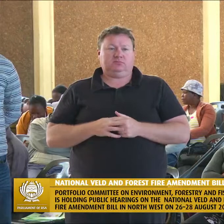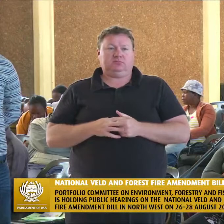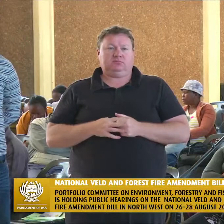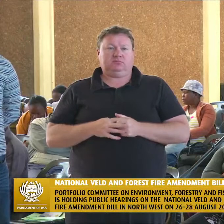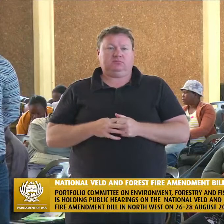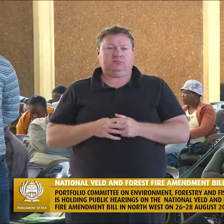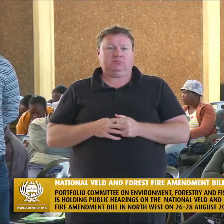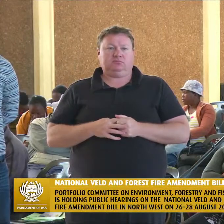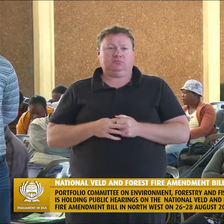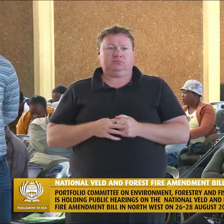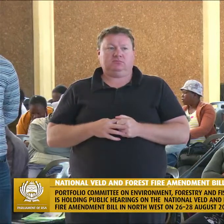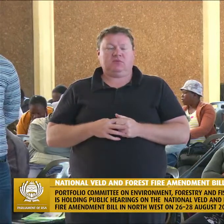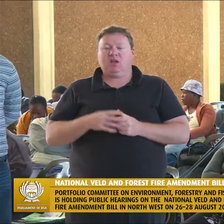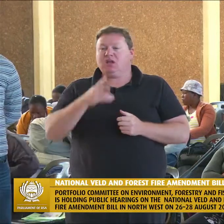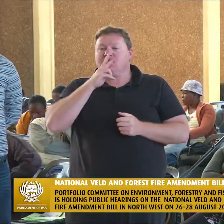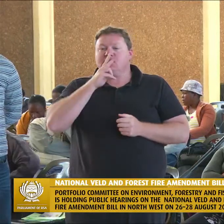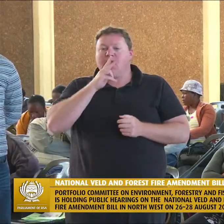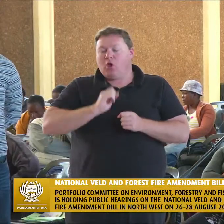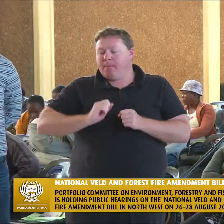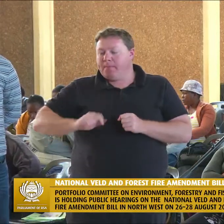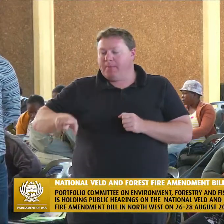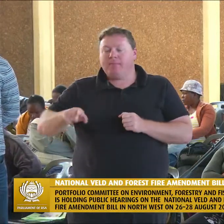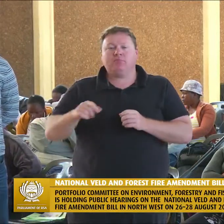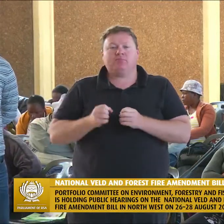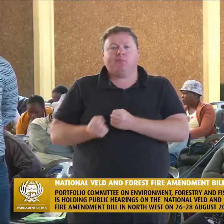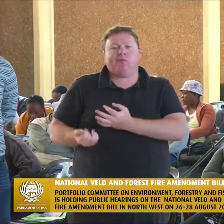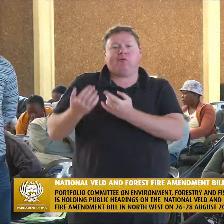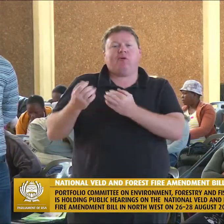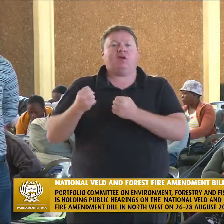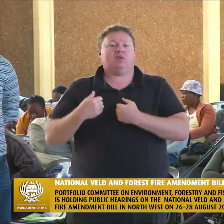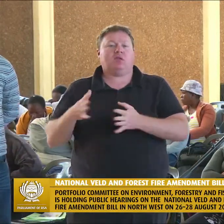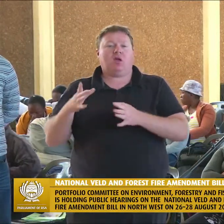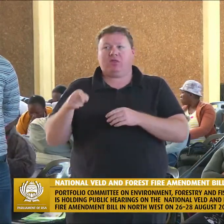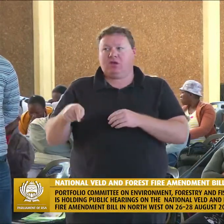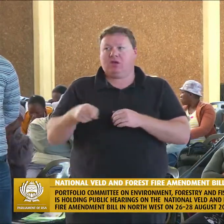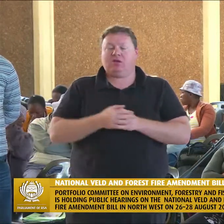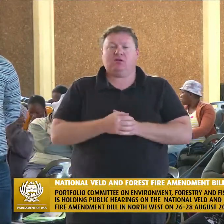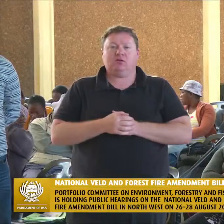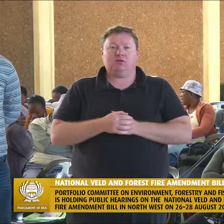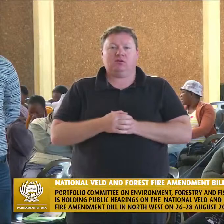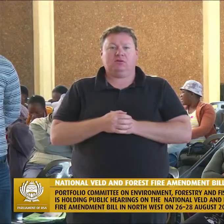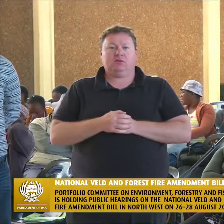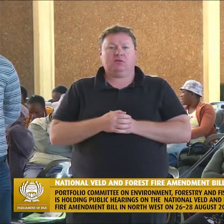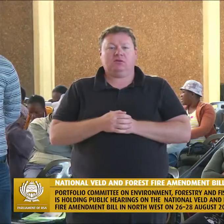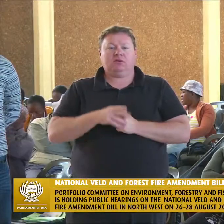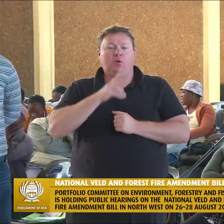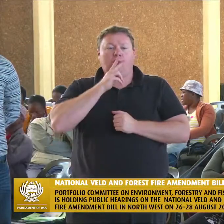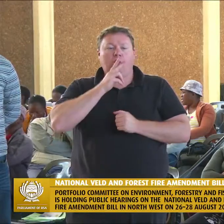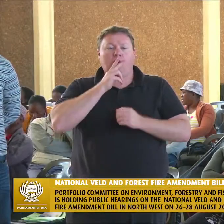can also cause fire because people are throwing cigarette ants